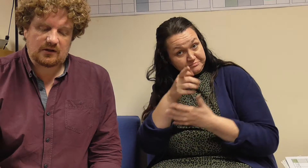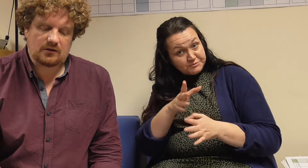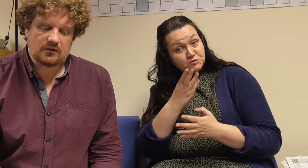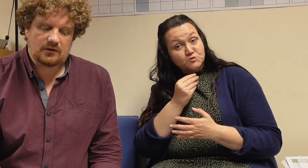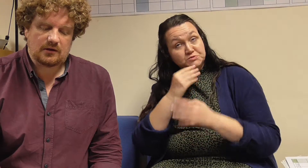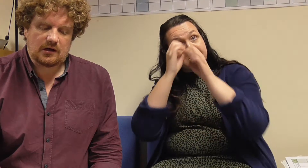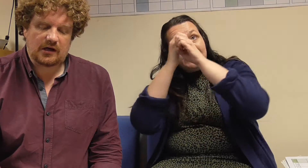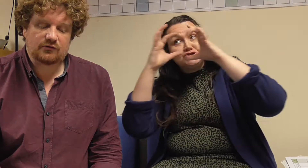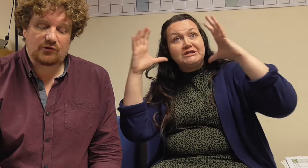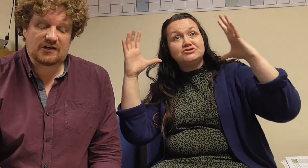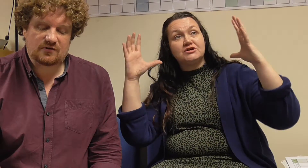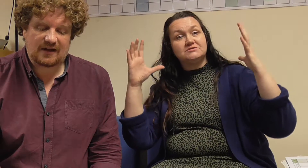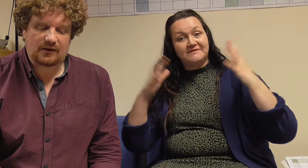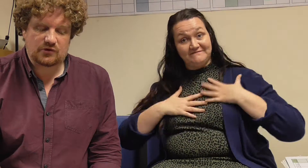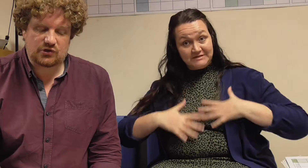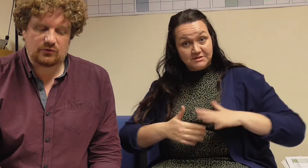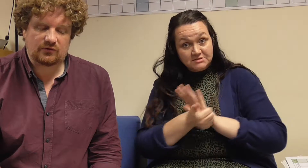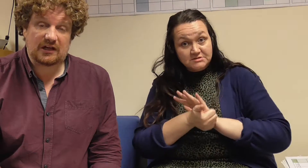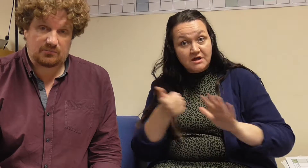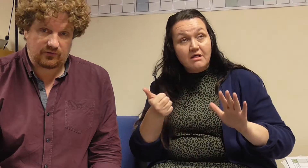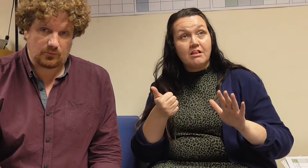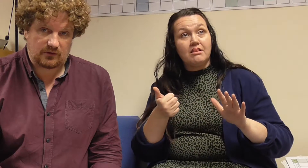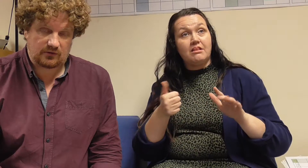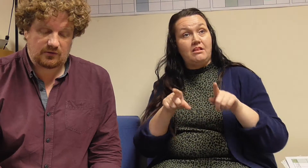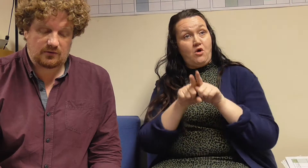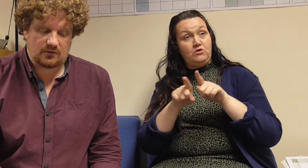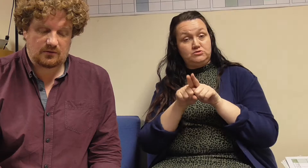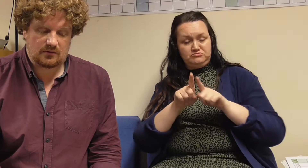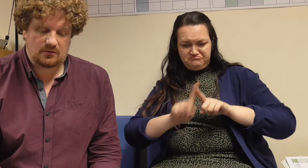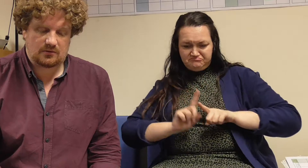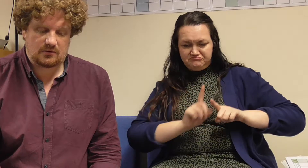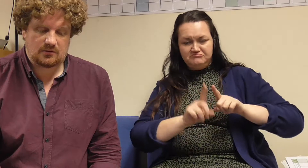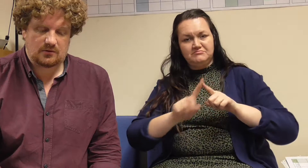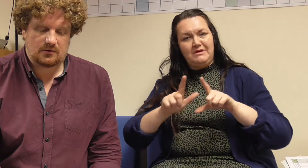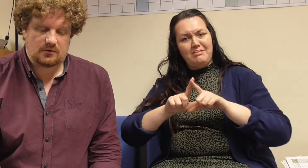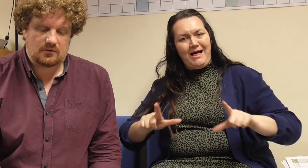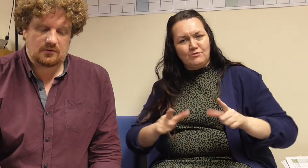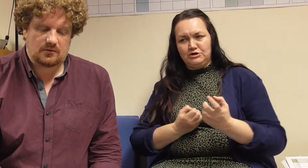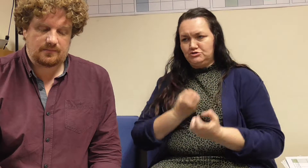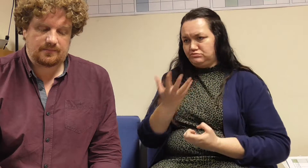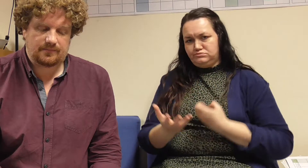physical skill, and a range of language use in performance.